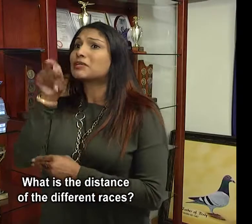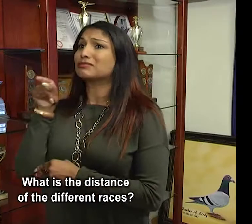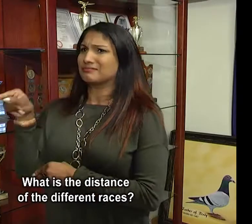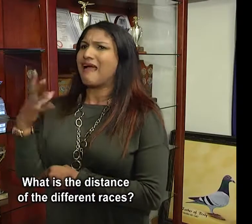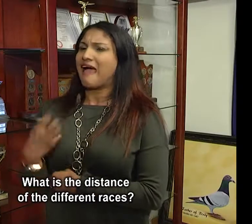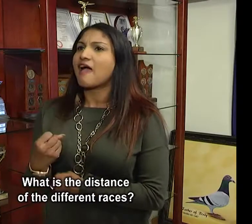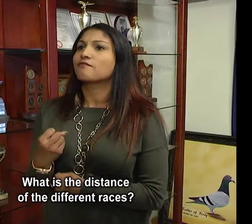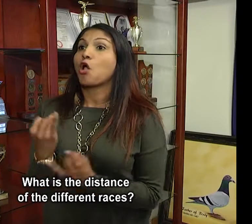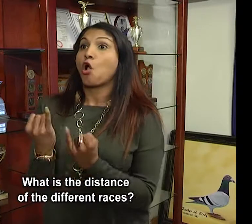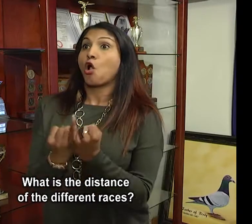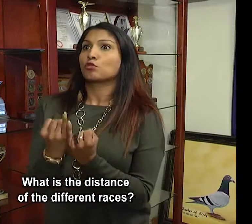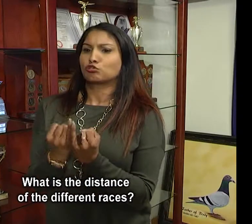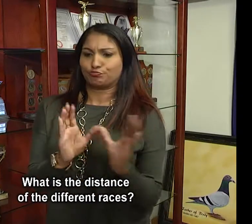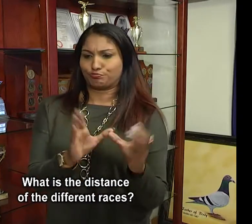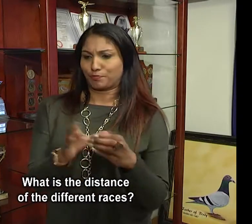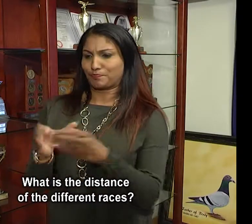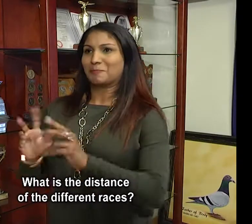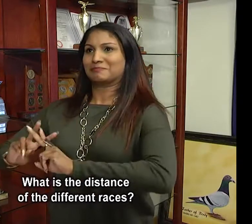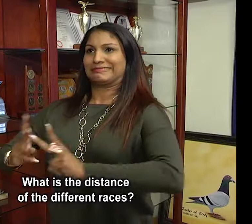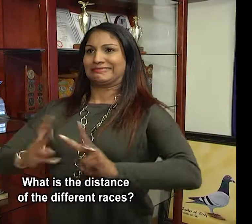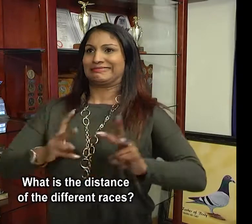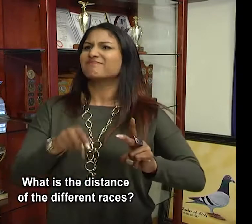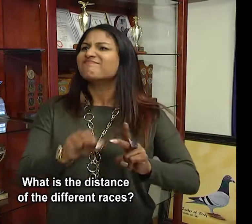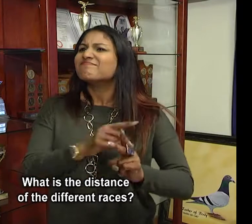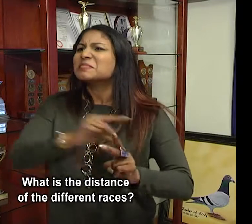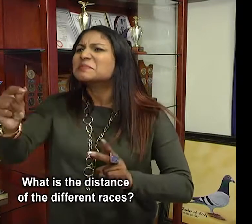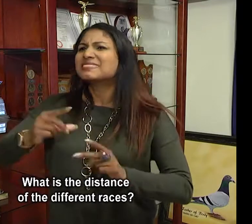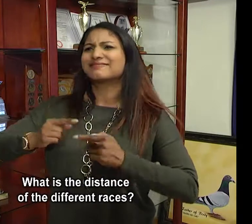What is the distance of the different races?